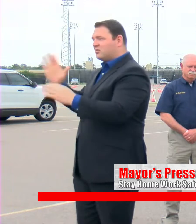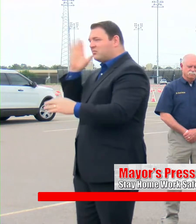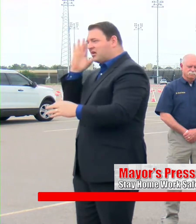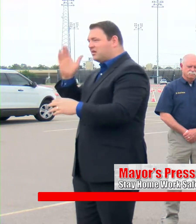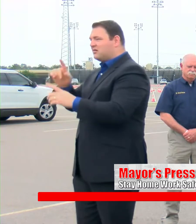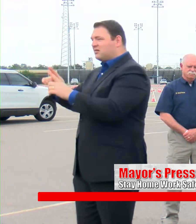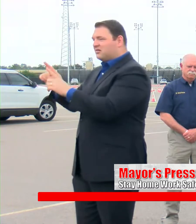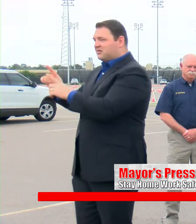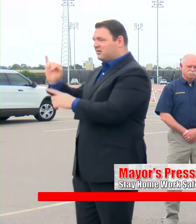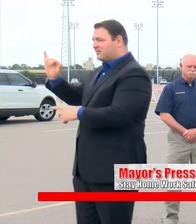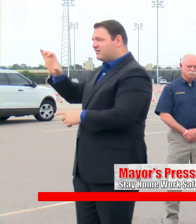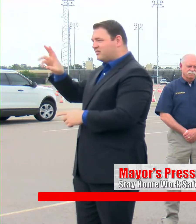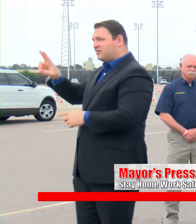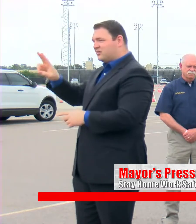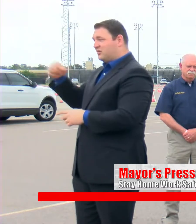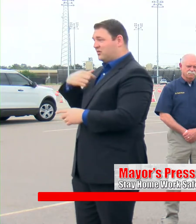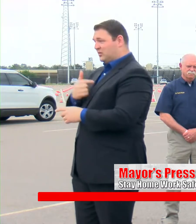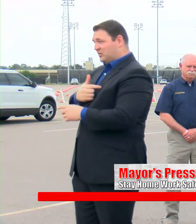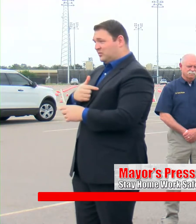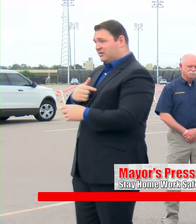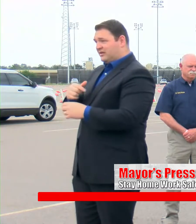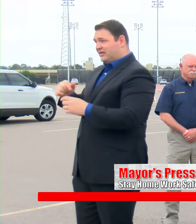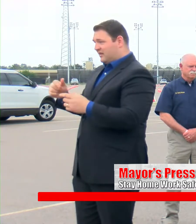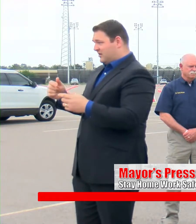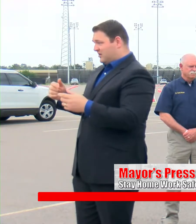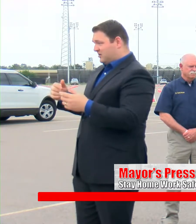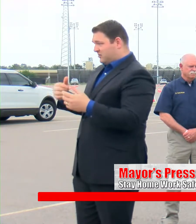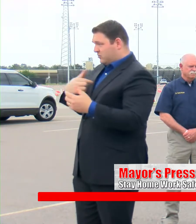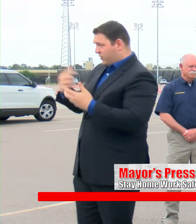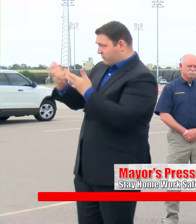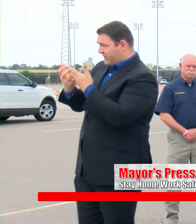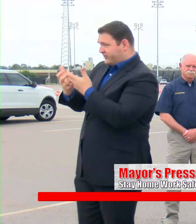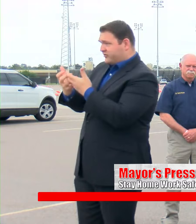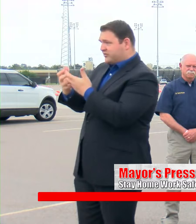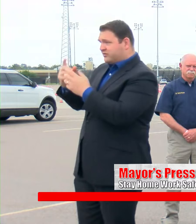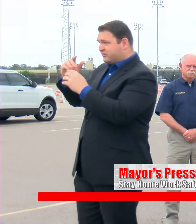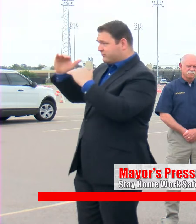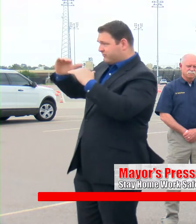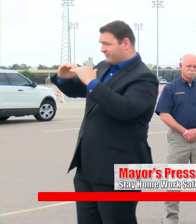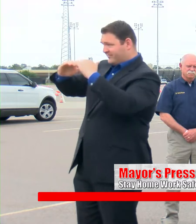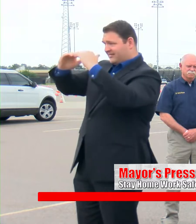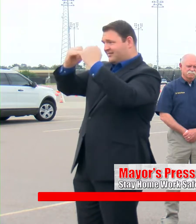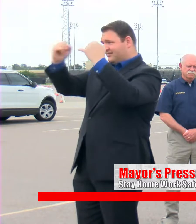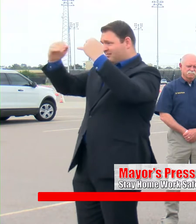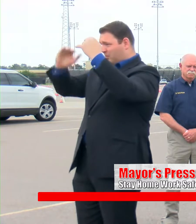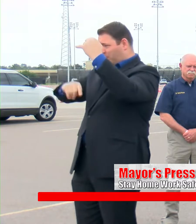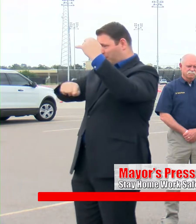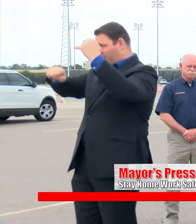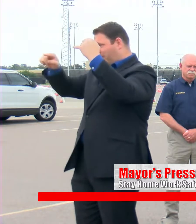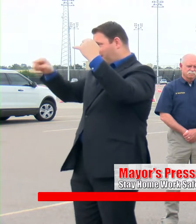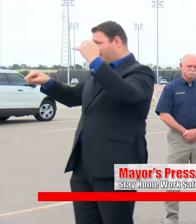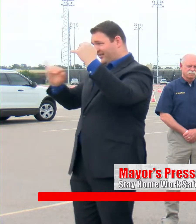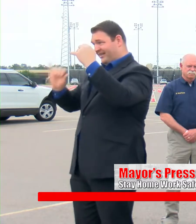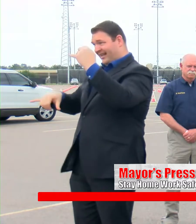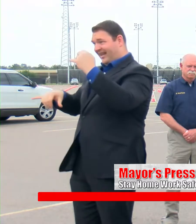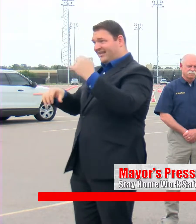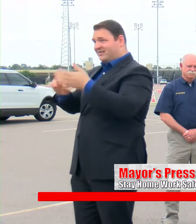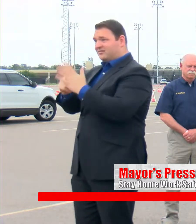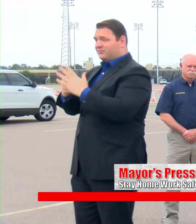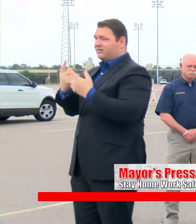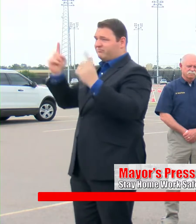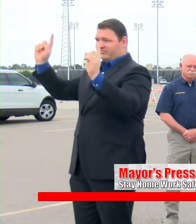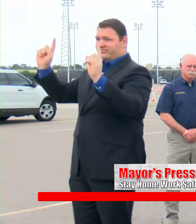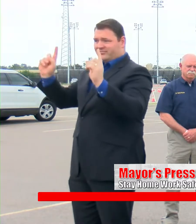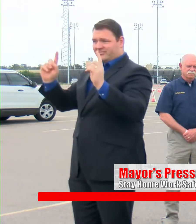ICU, every day where we can stay within their ability to handle is a victory. And that's how I characterize it.